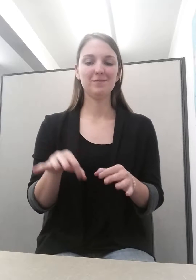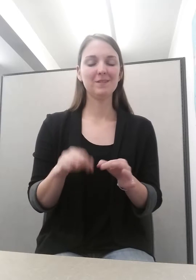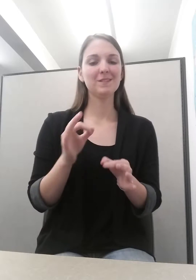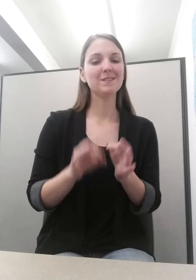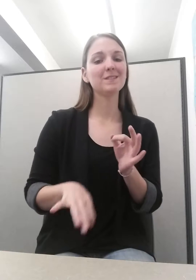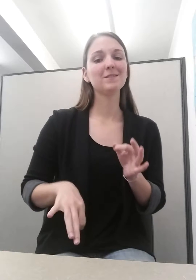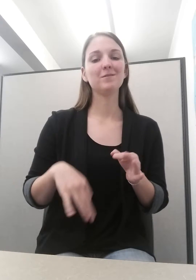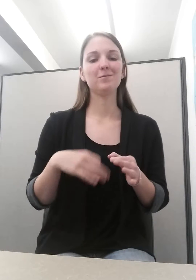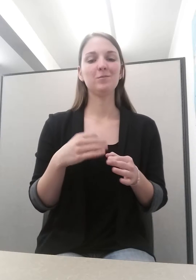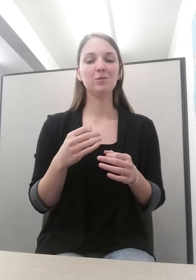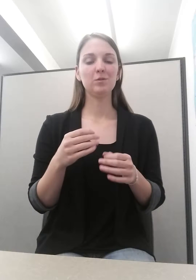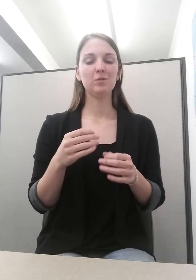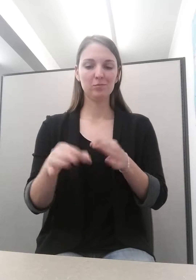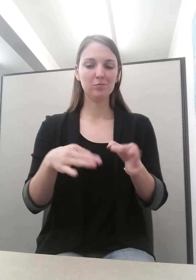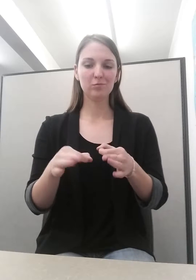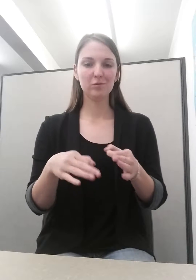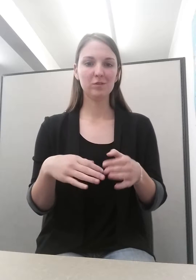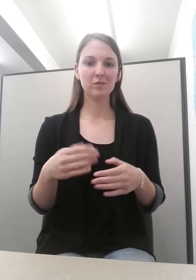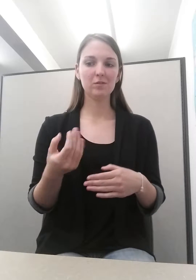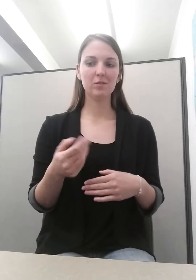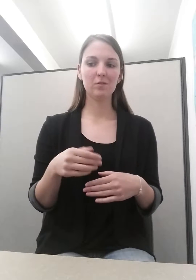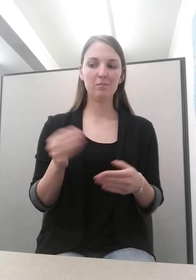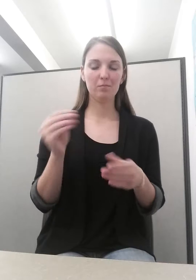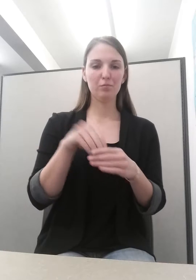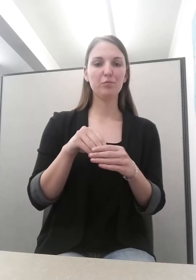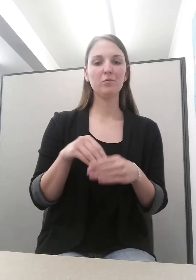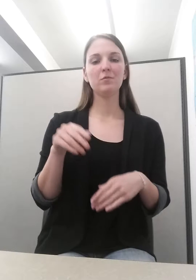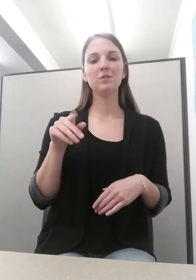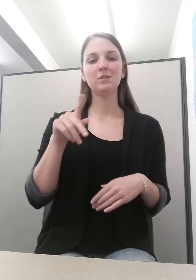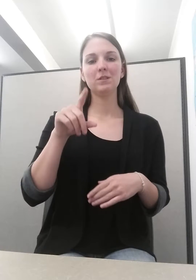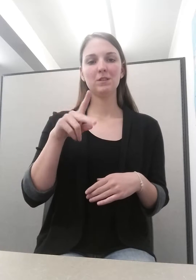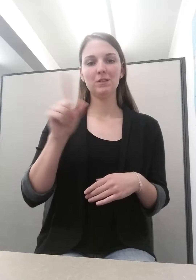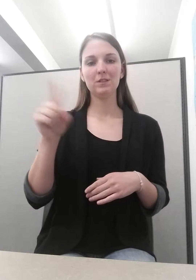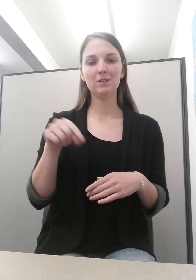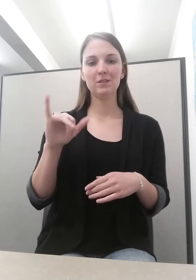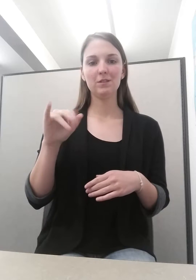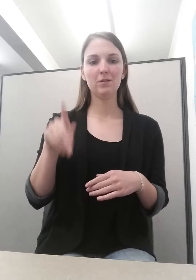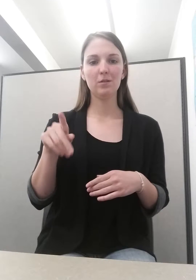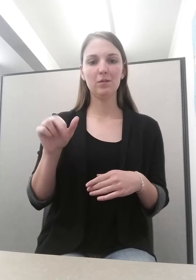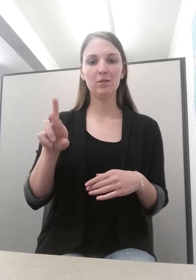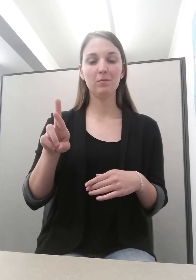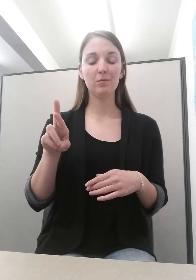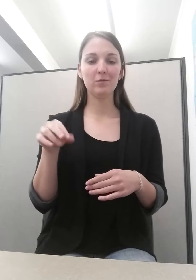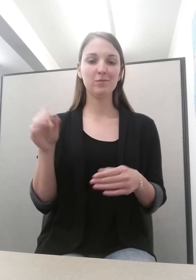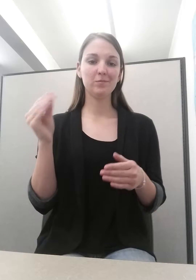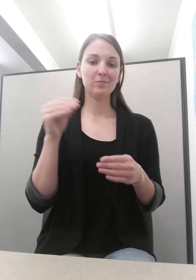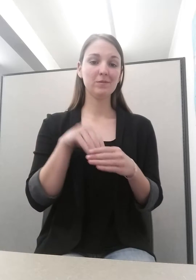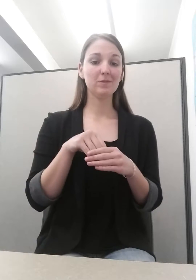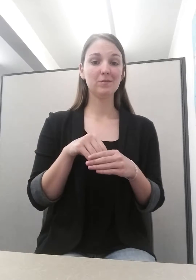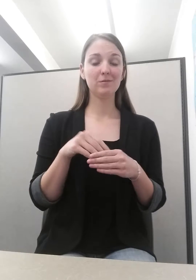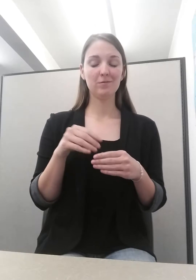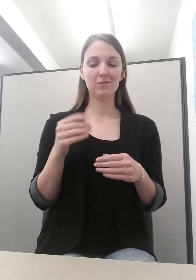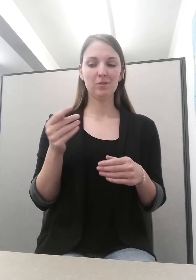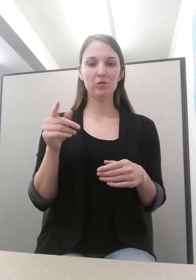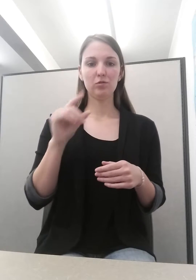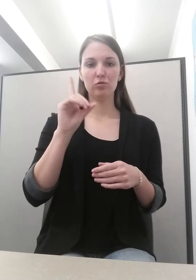dress. I believe I'll start with the assumption that everybody listening to this or looking at this isn't going to